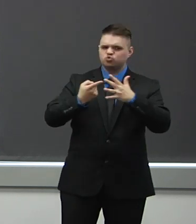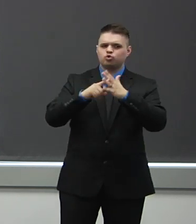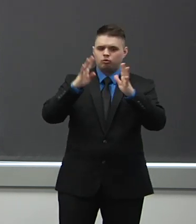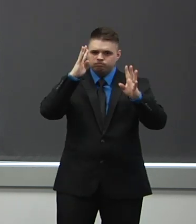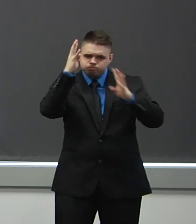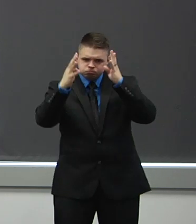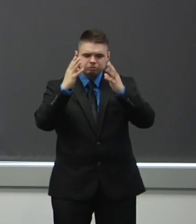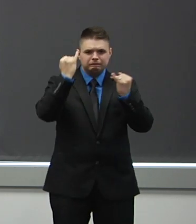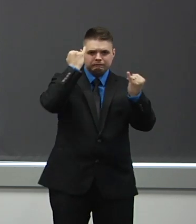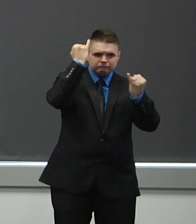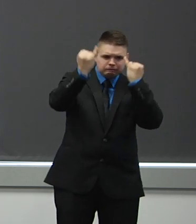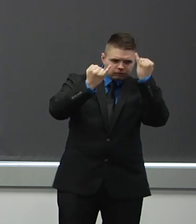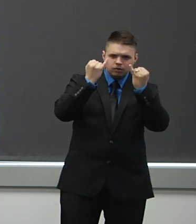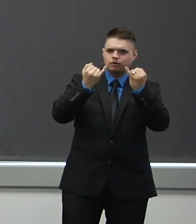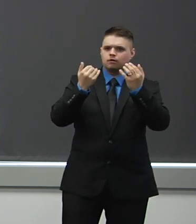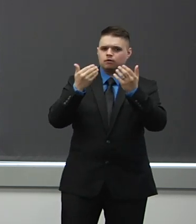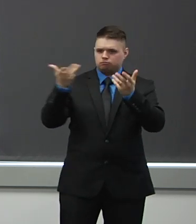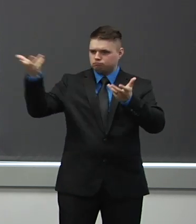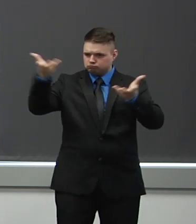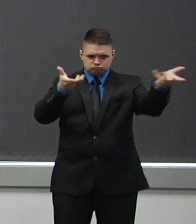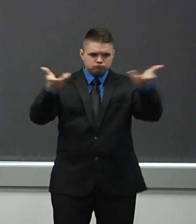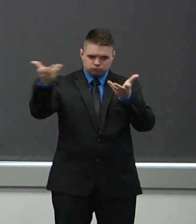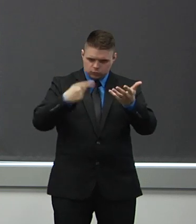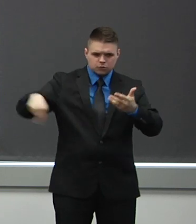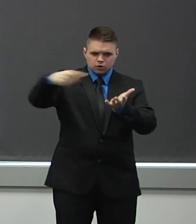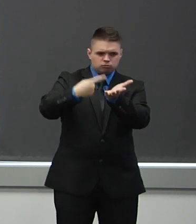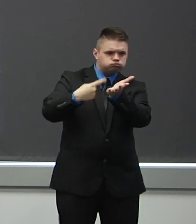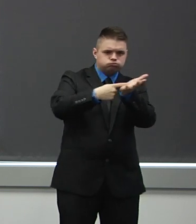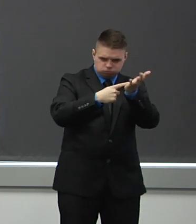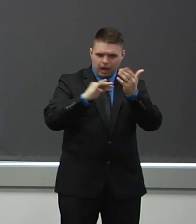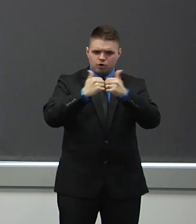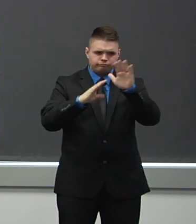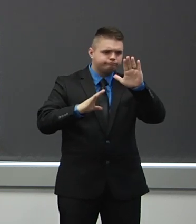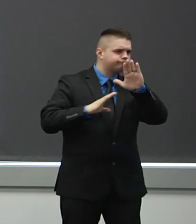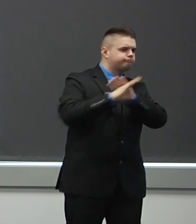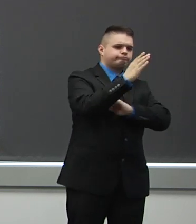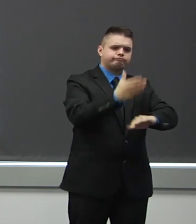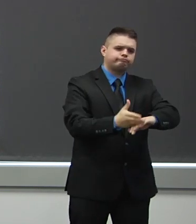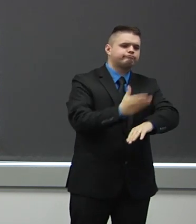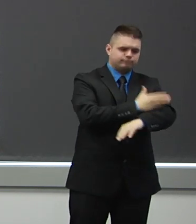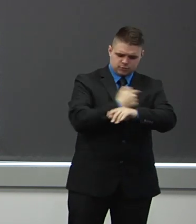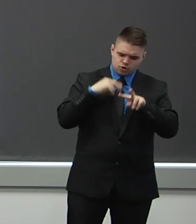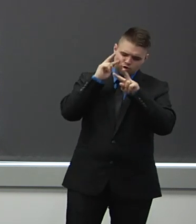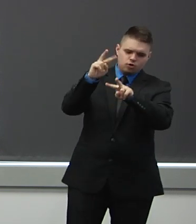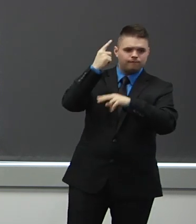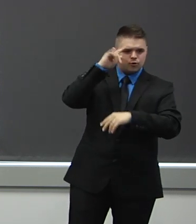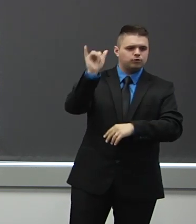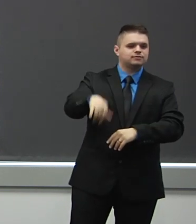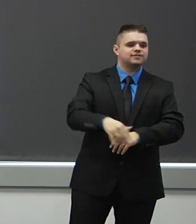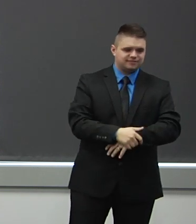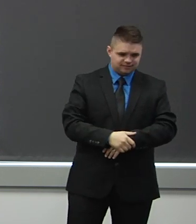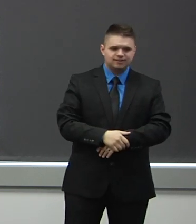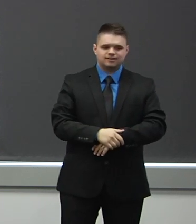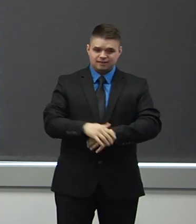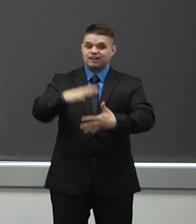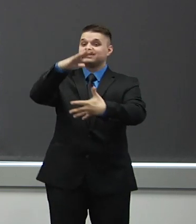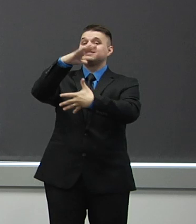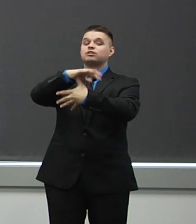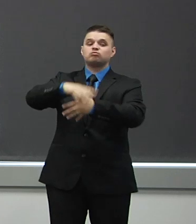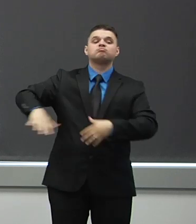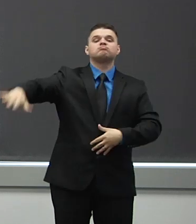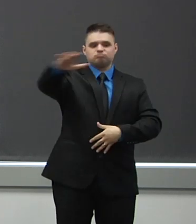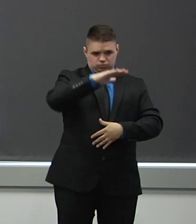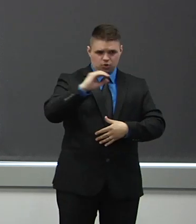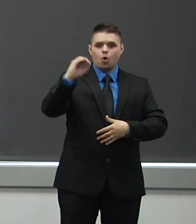kids. I expect nothing less in helping sure that seniors can graduate on